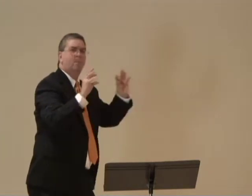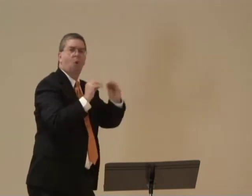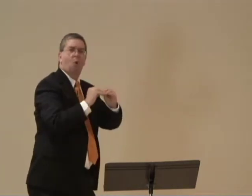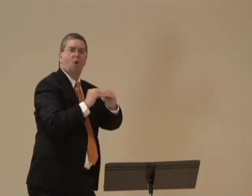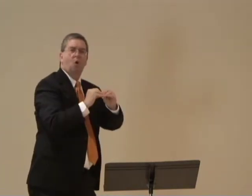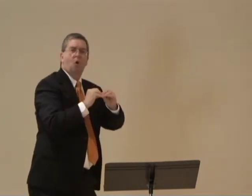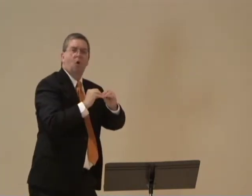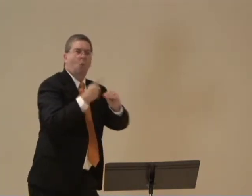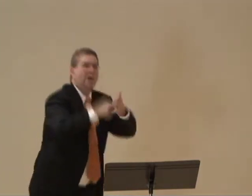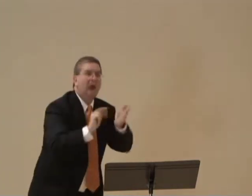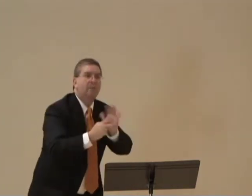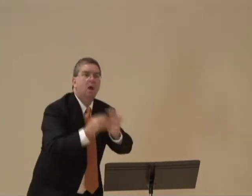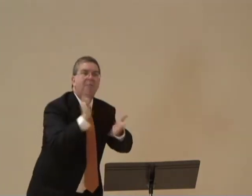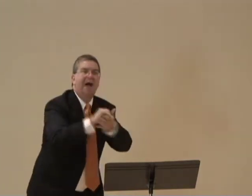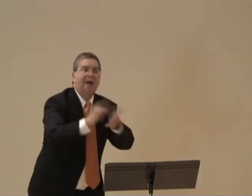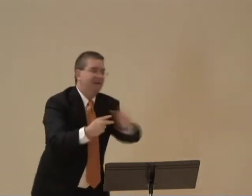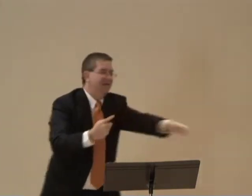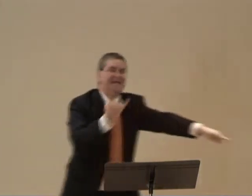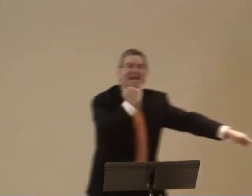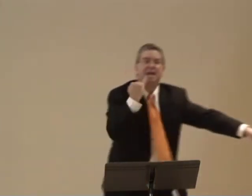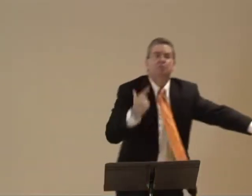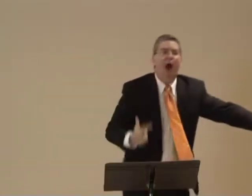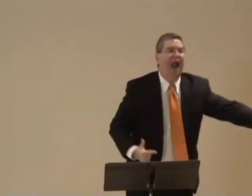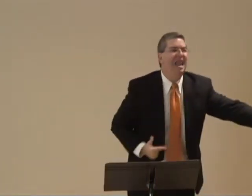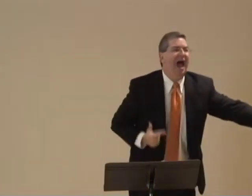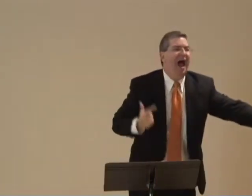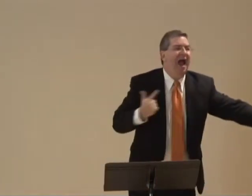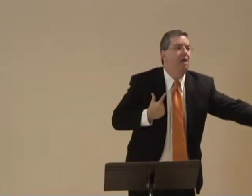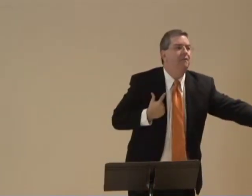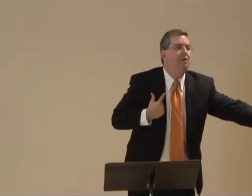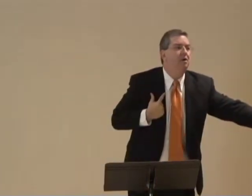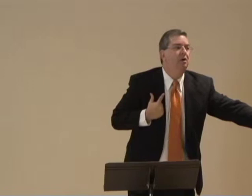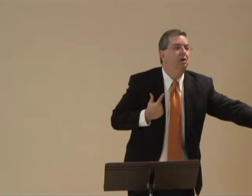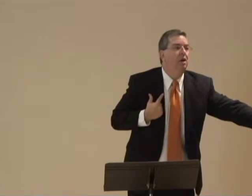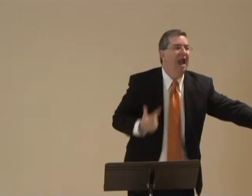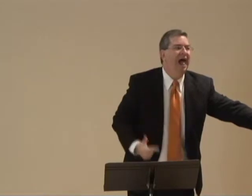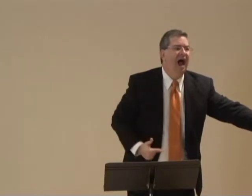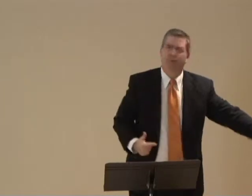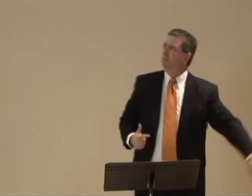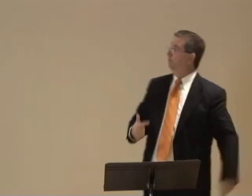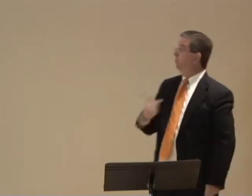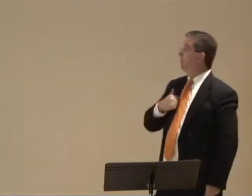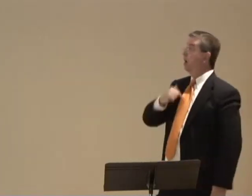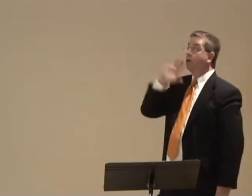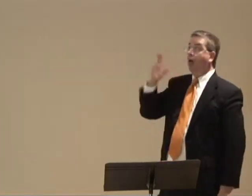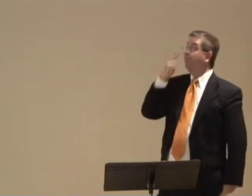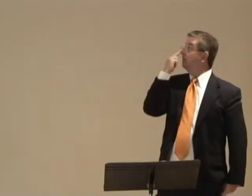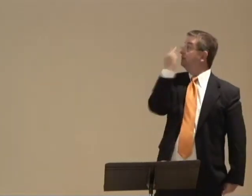He clearly told them, "You will see the Egyptians no more after today, for the rest of their lives.